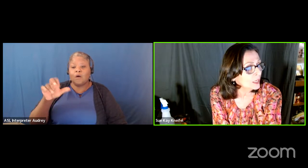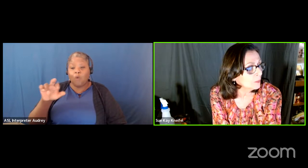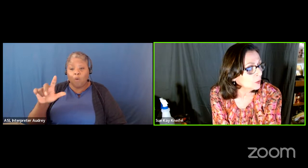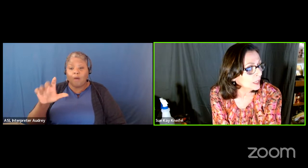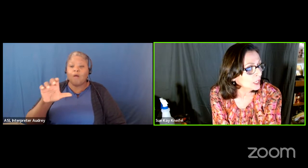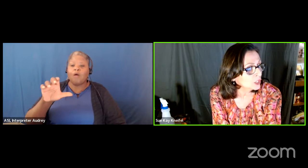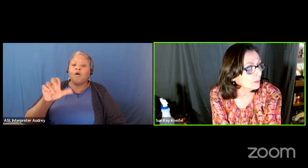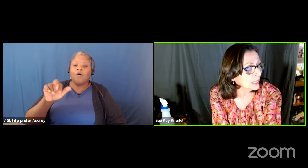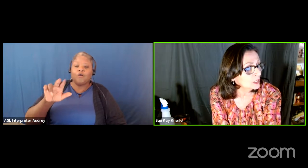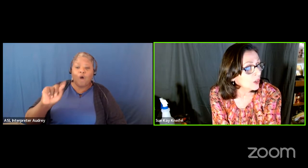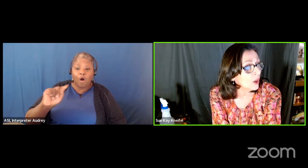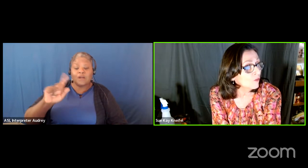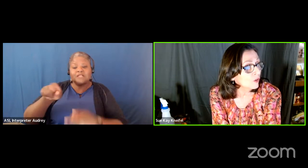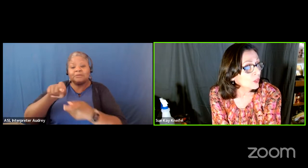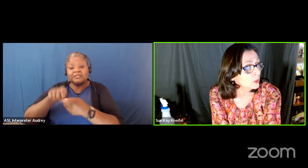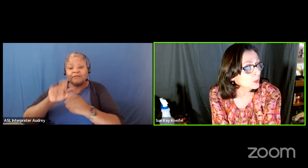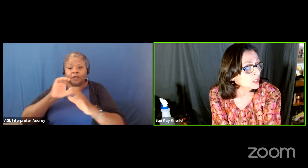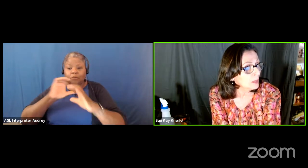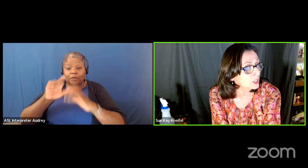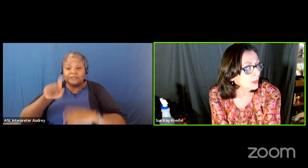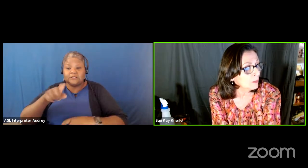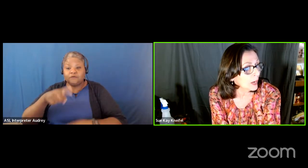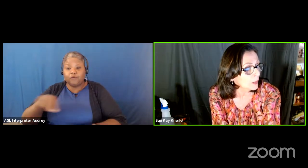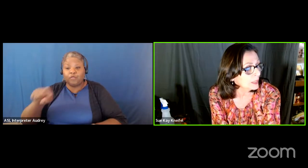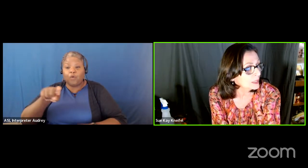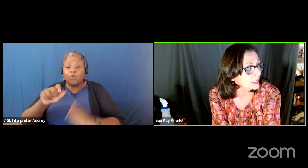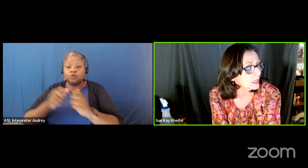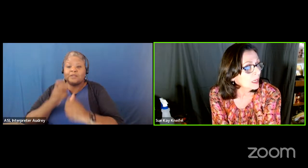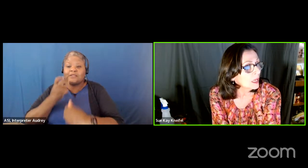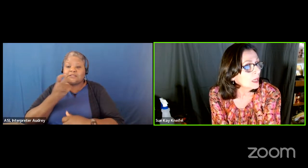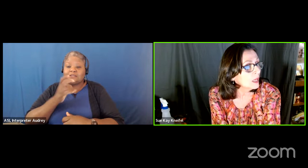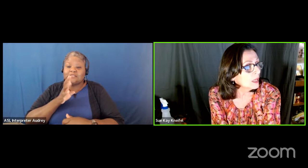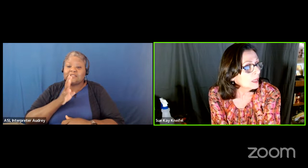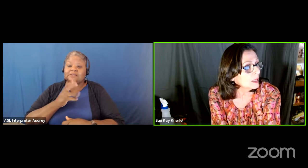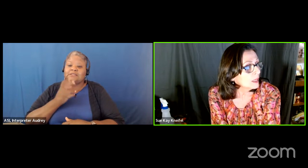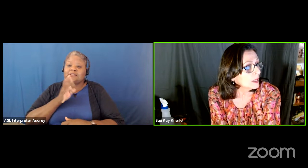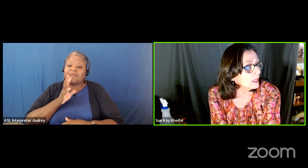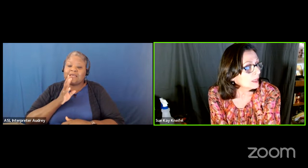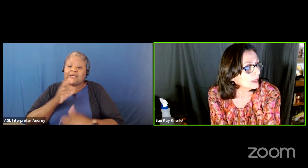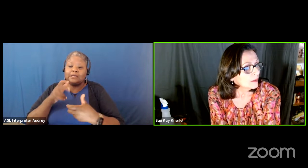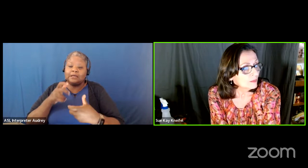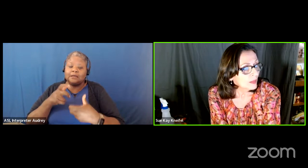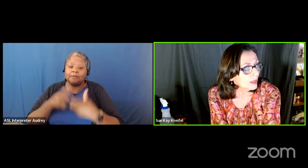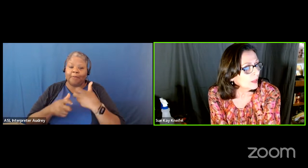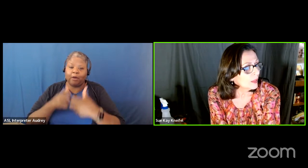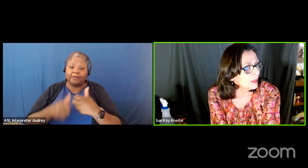as specific communication means for those with speech impairments.